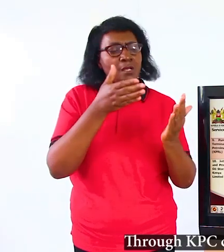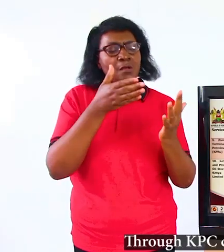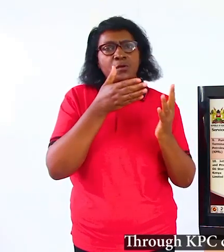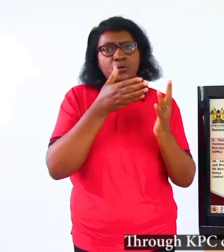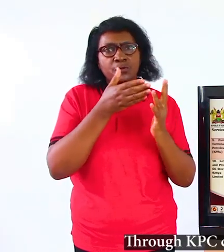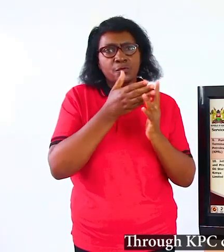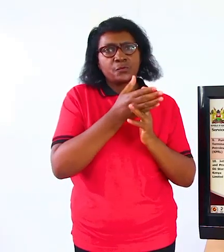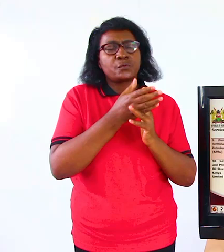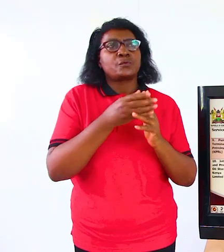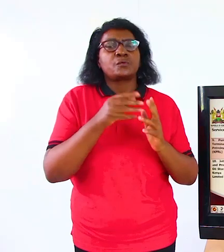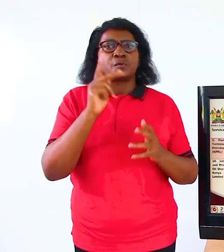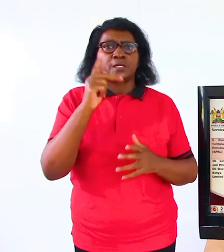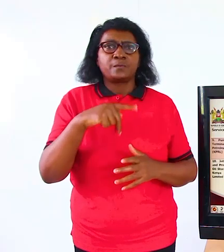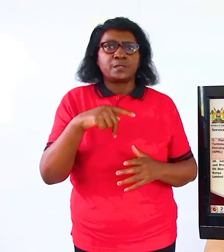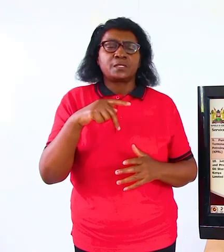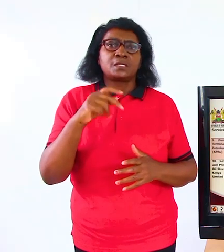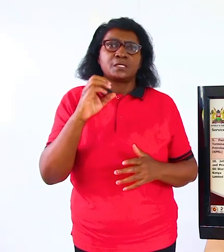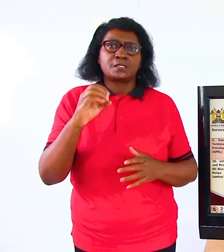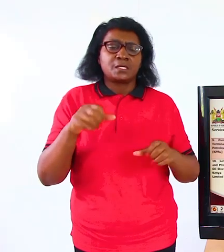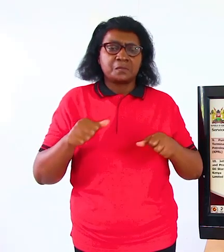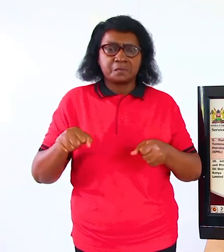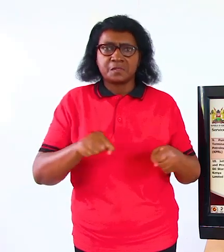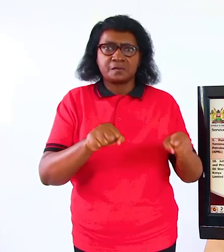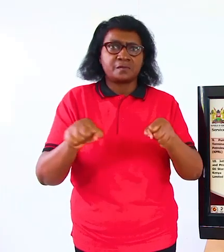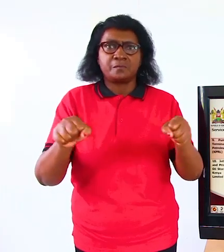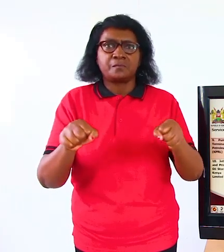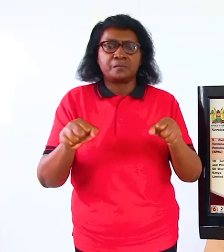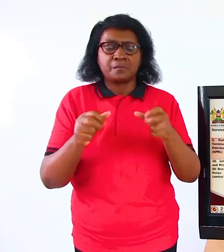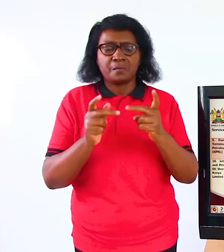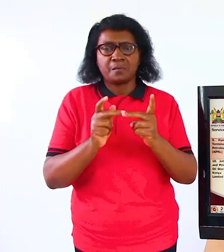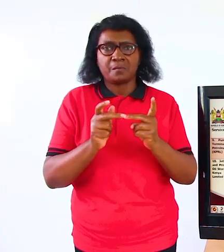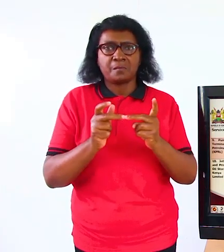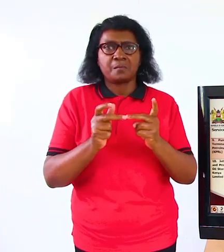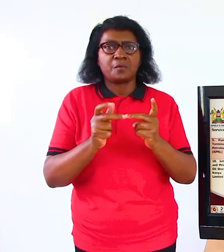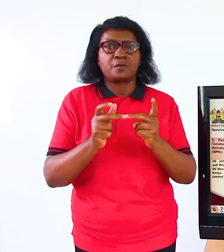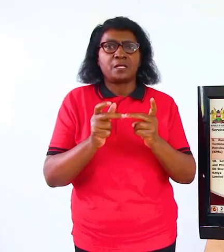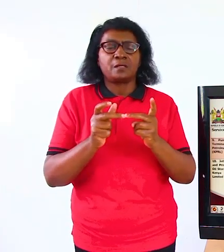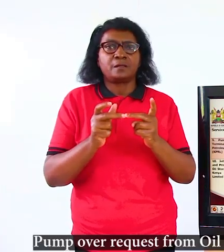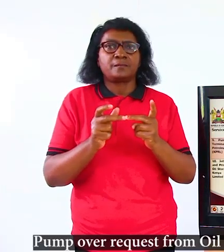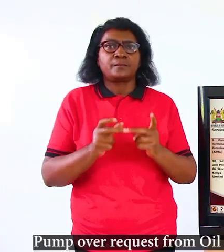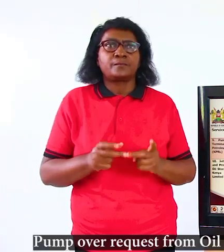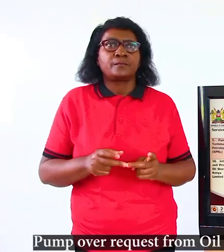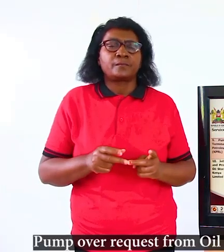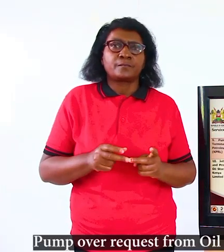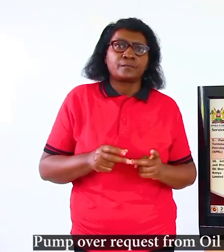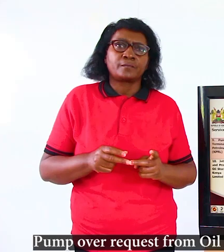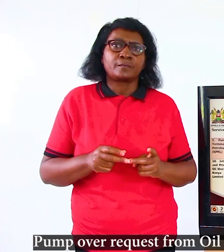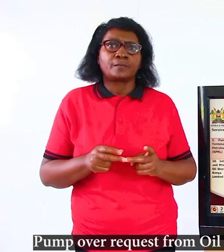KPC customer portal. Pump over request from oil